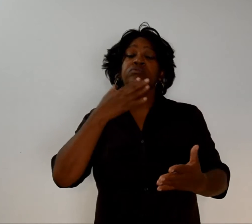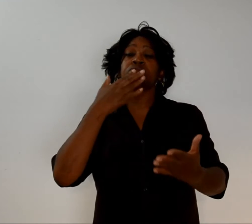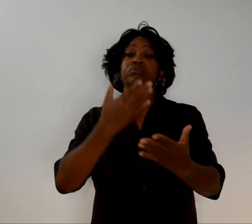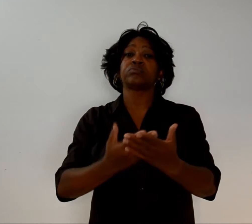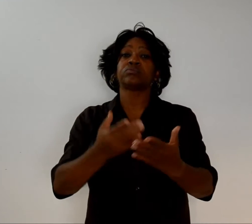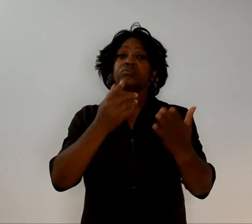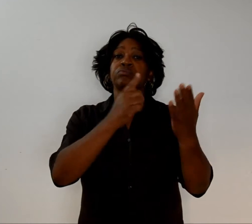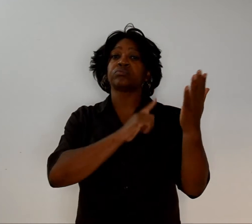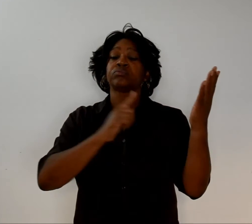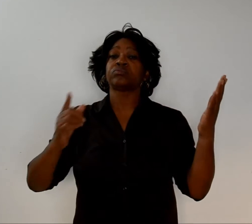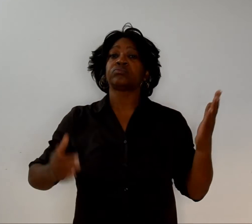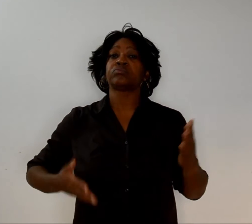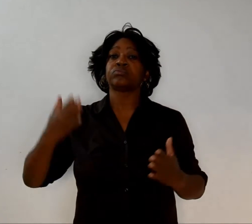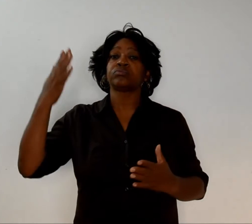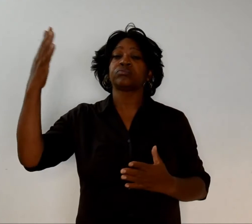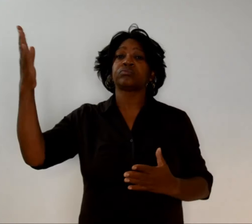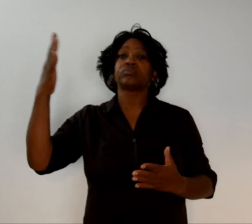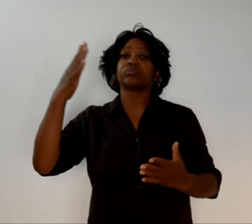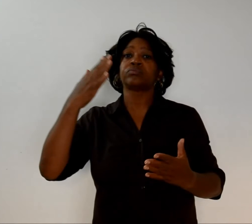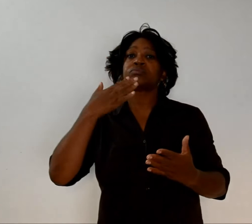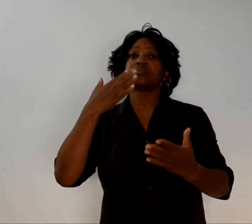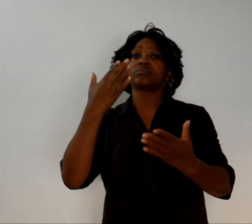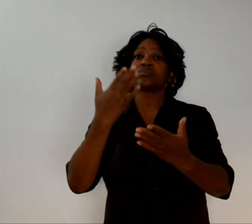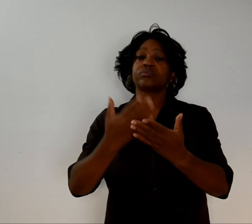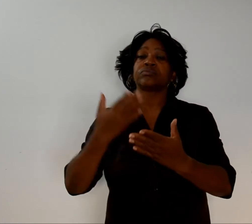Father. Tell him he's been better.